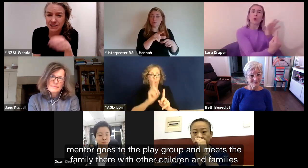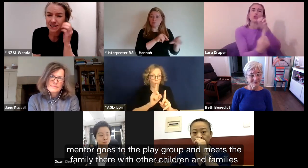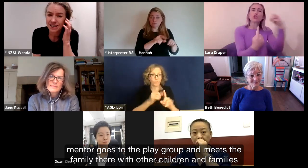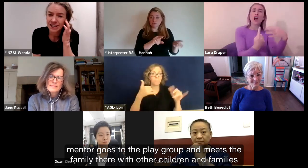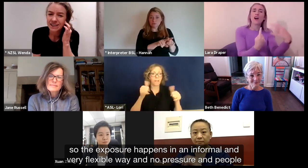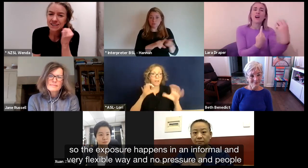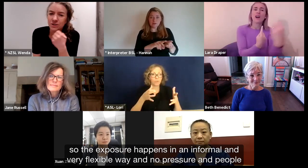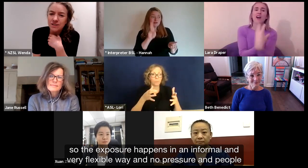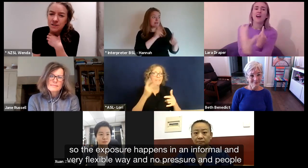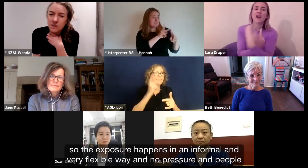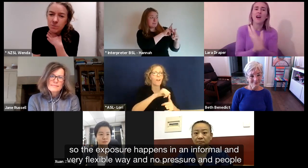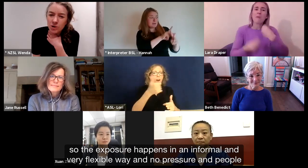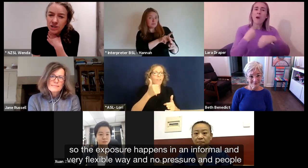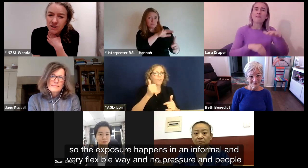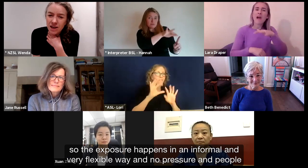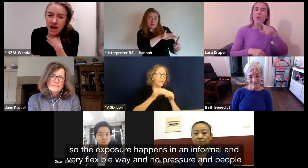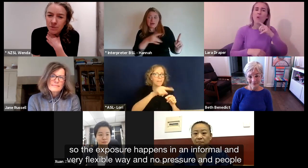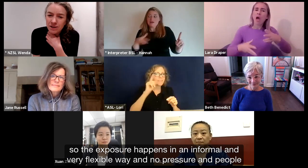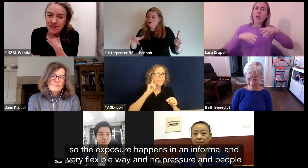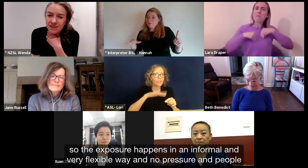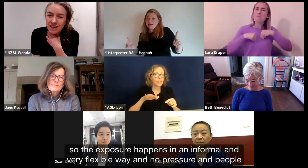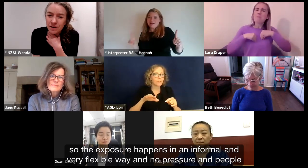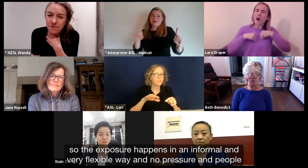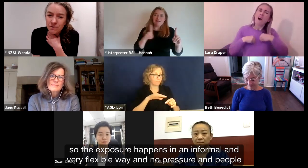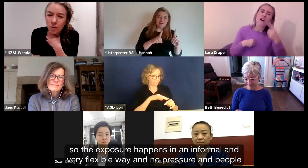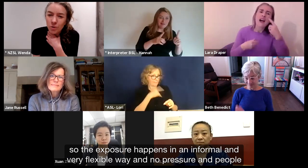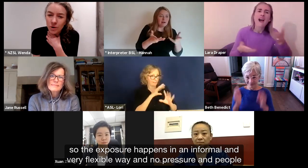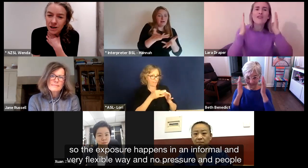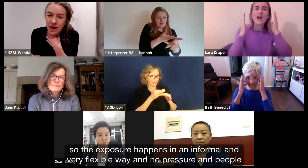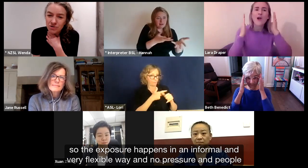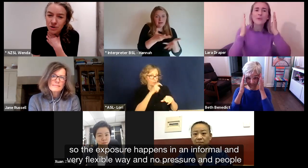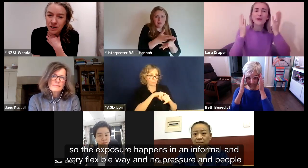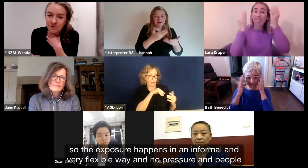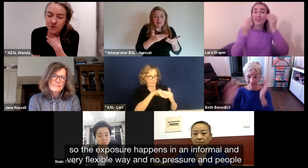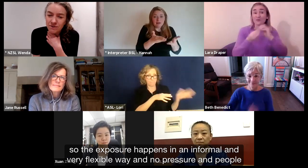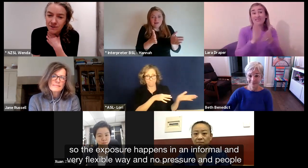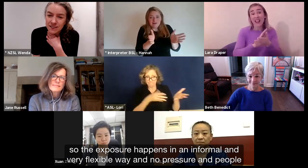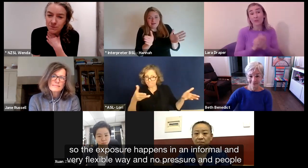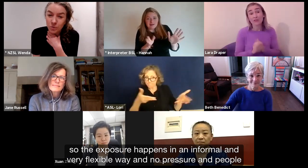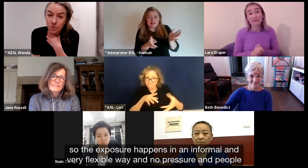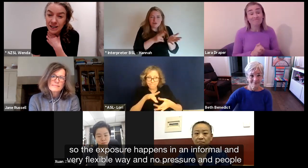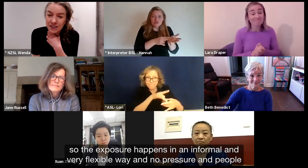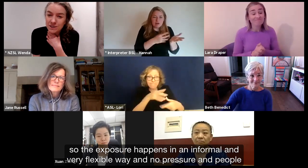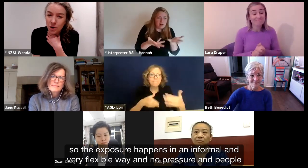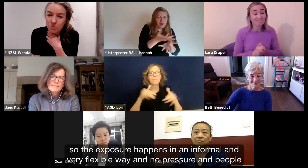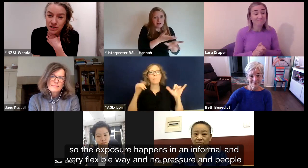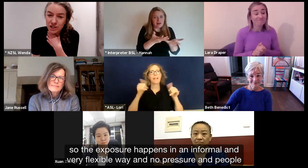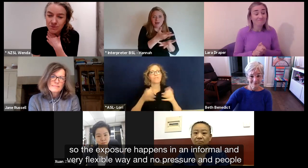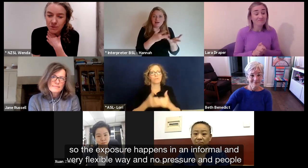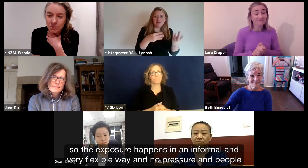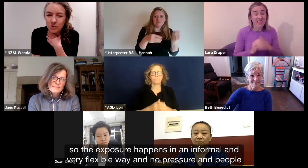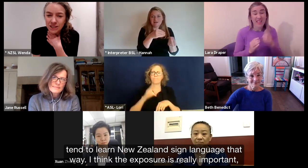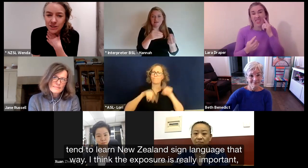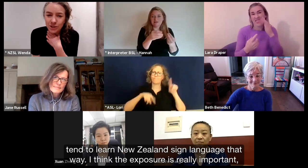families. So there's exposure that happens in an informal and natural in a very flexible way and there's no